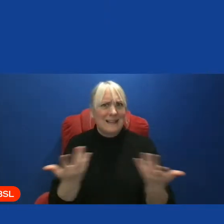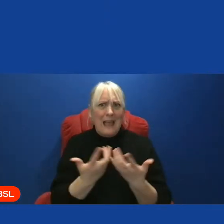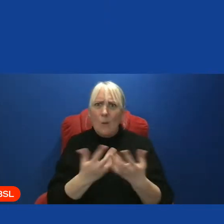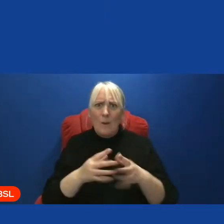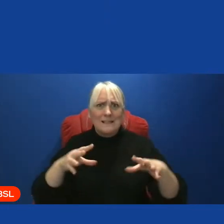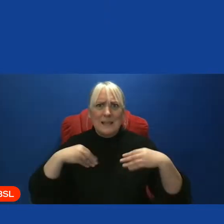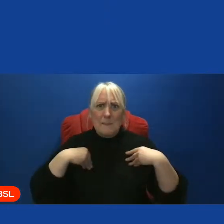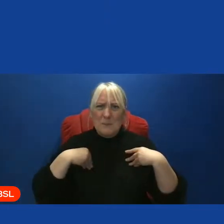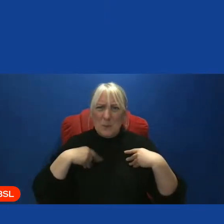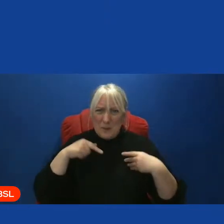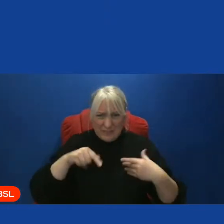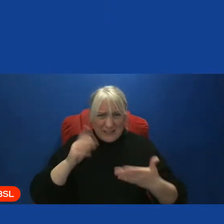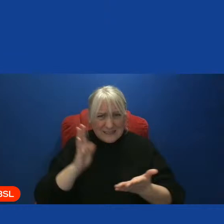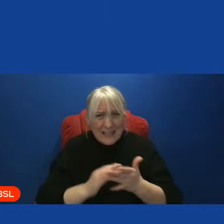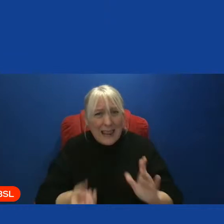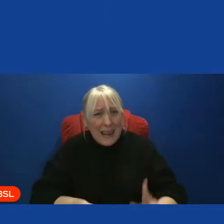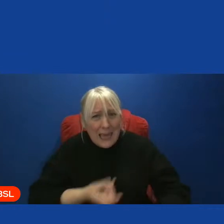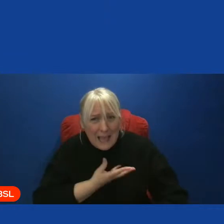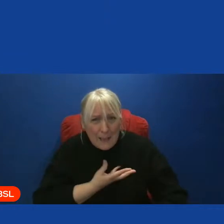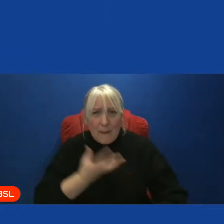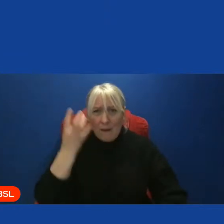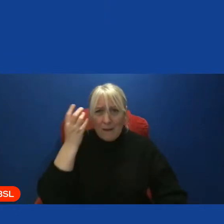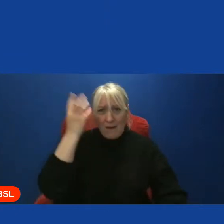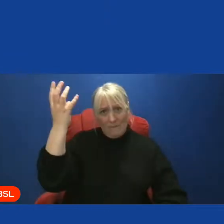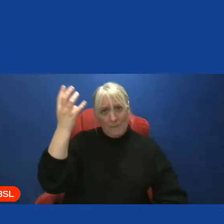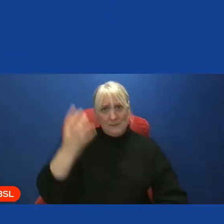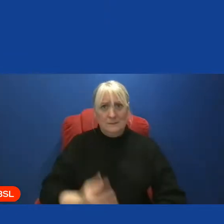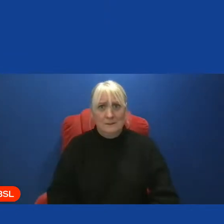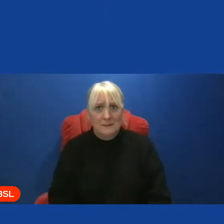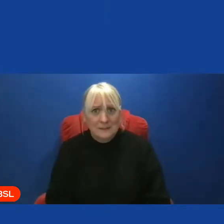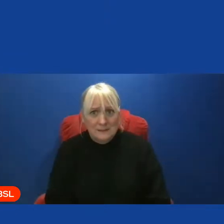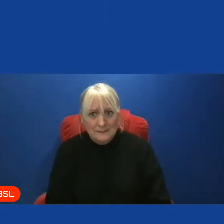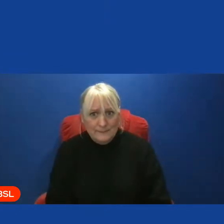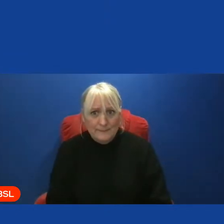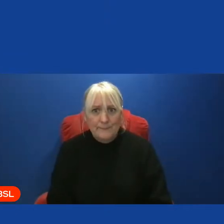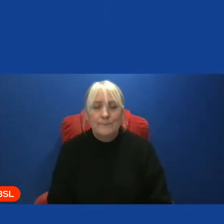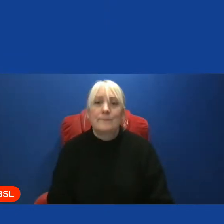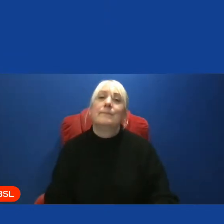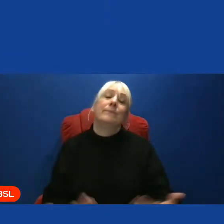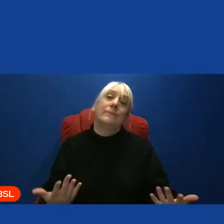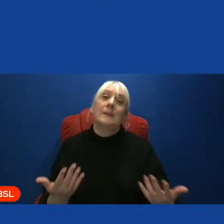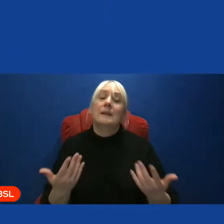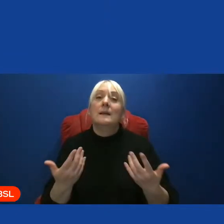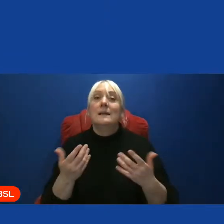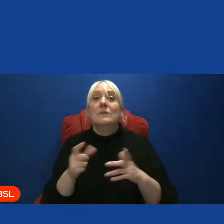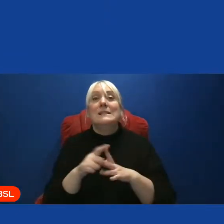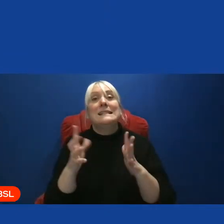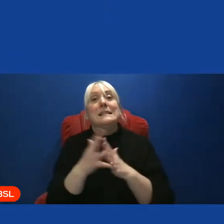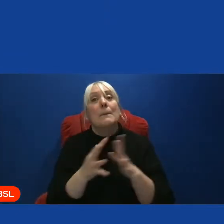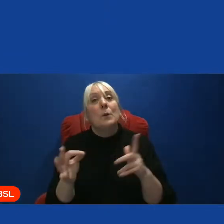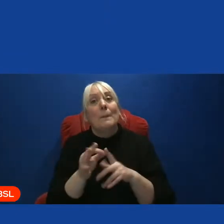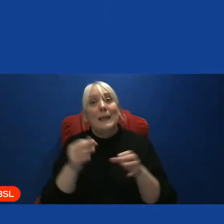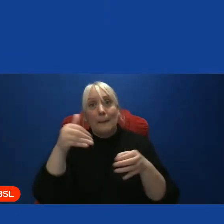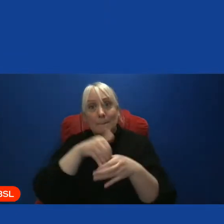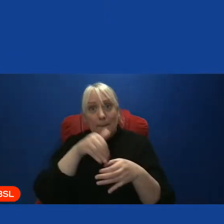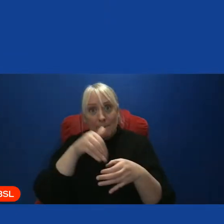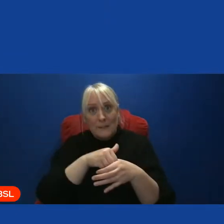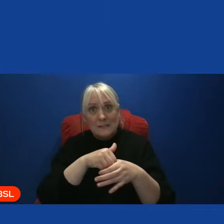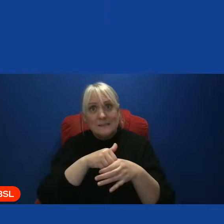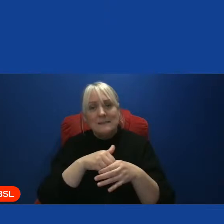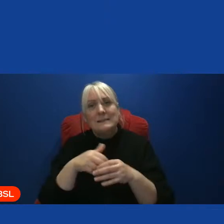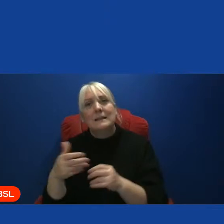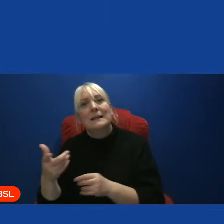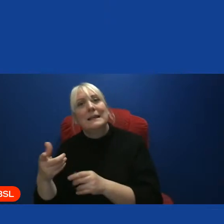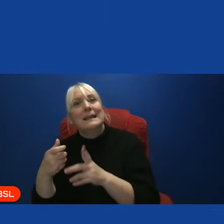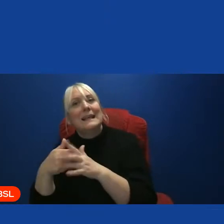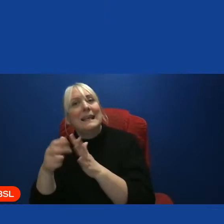from a Labour government? So, how does it work for DWP members? I think it was mentioned by Kim when I was trying to get the sound